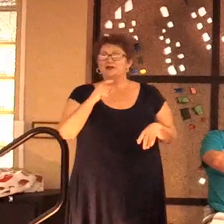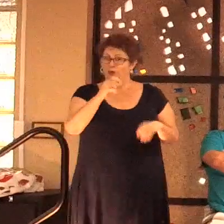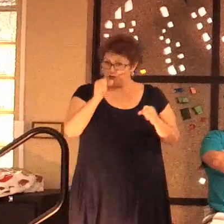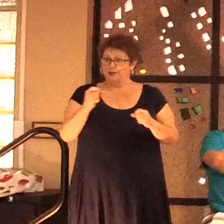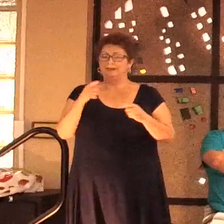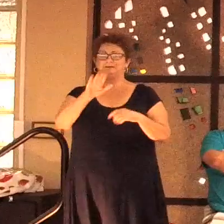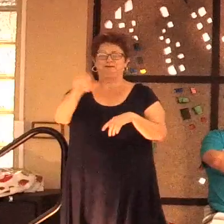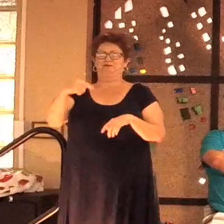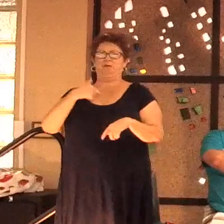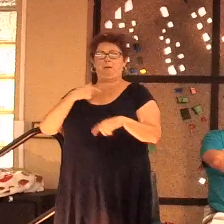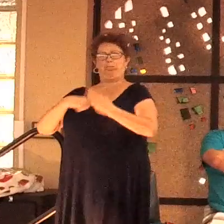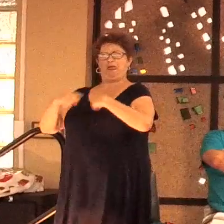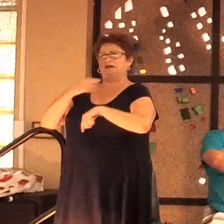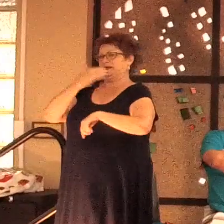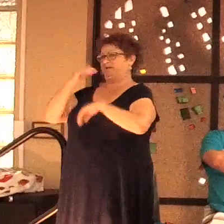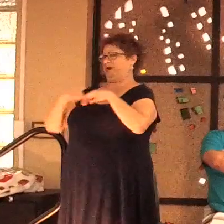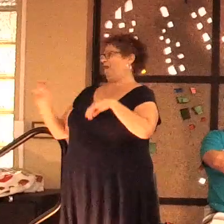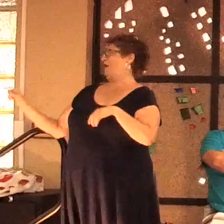have no.